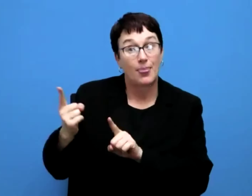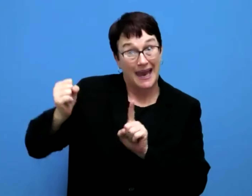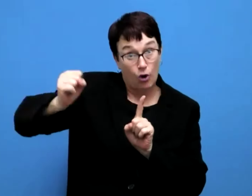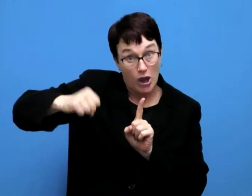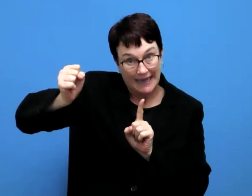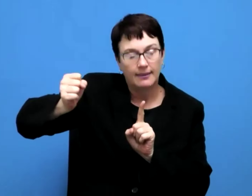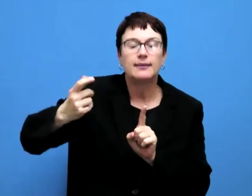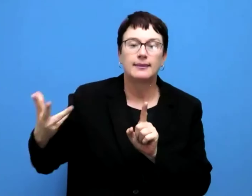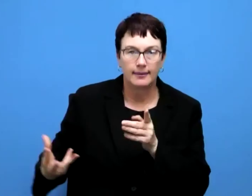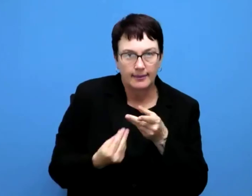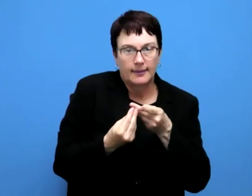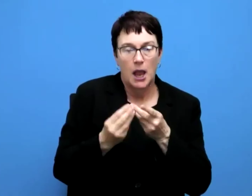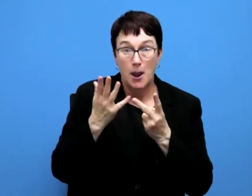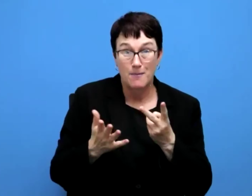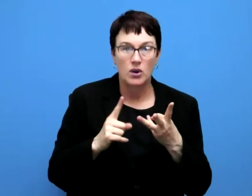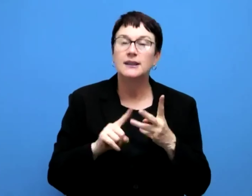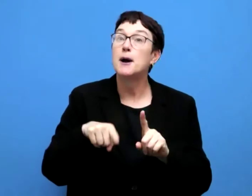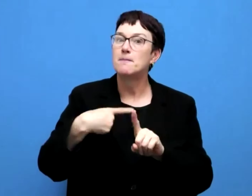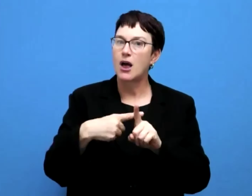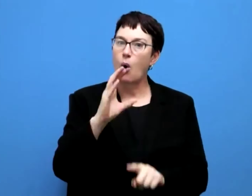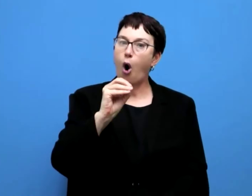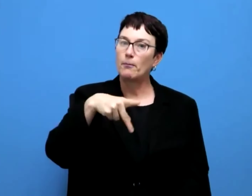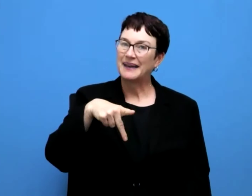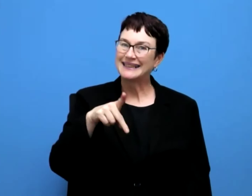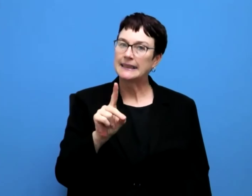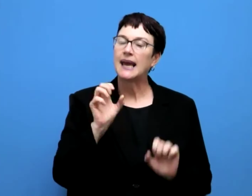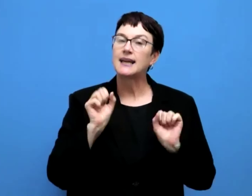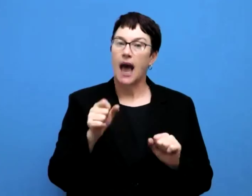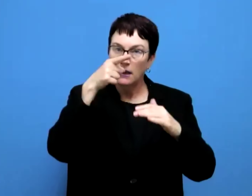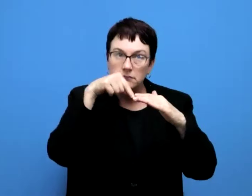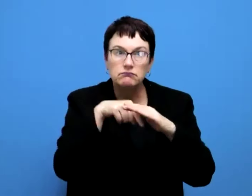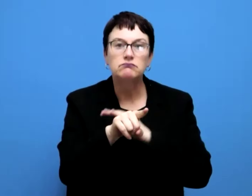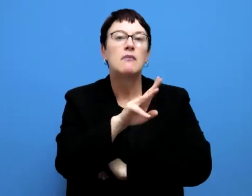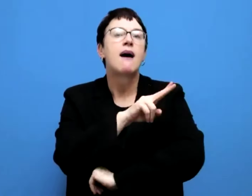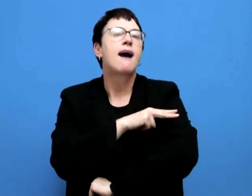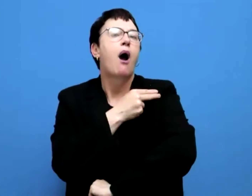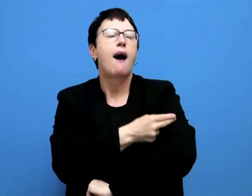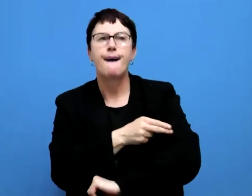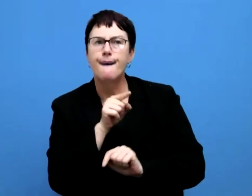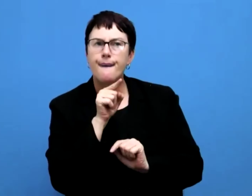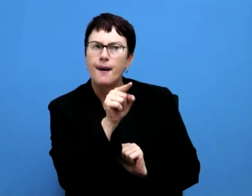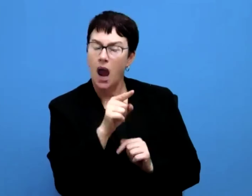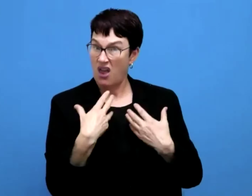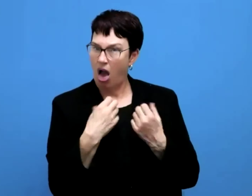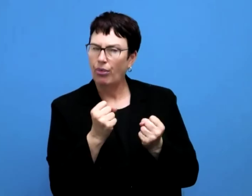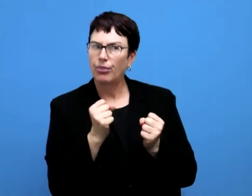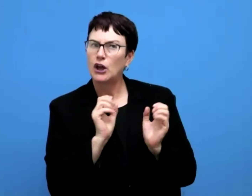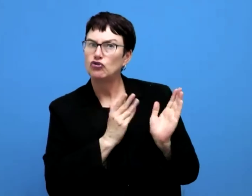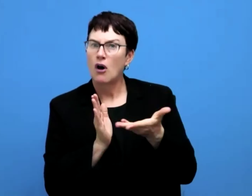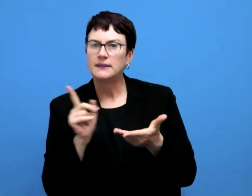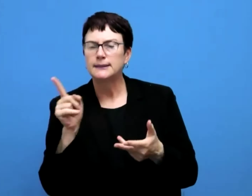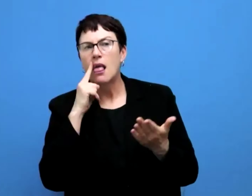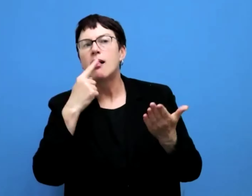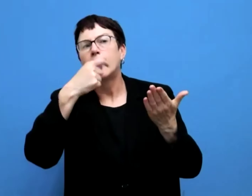to conduct accessibility audits of our structures, such as health clinics, providing evidence for advocacy. Many of